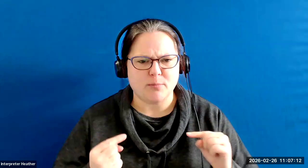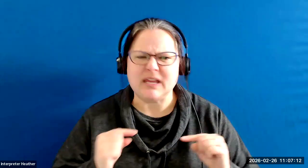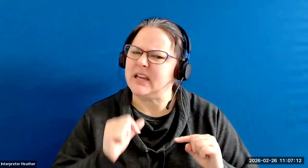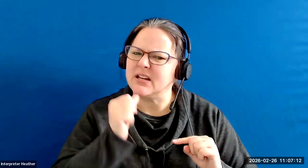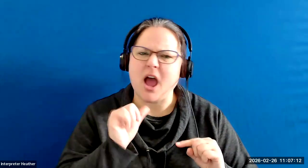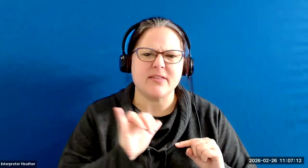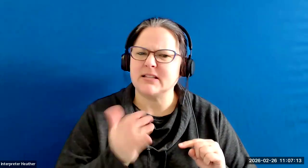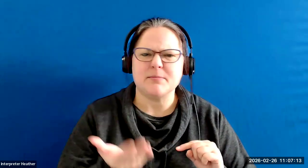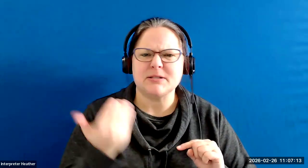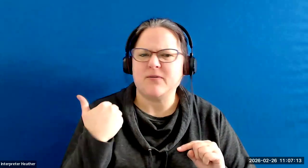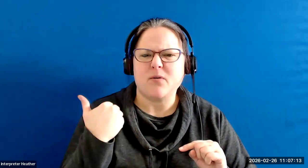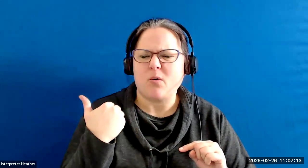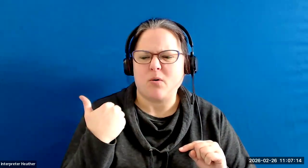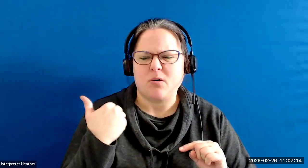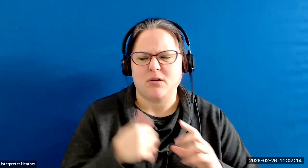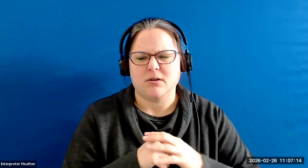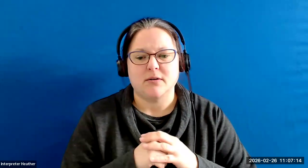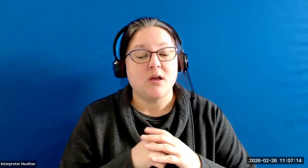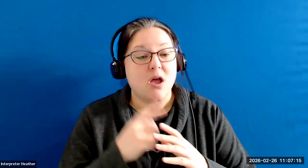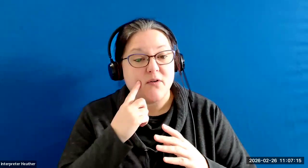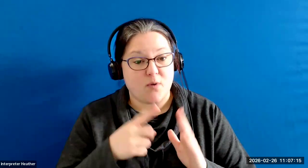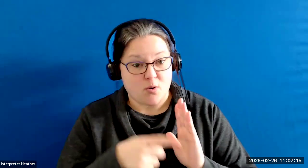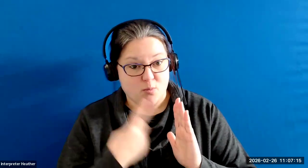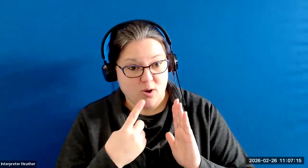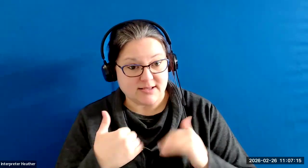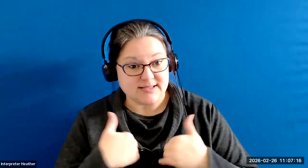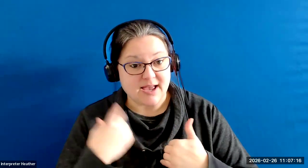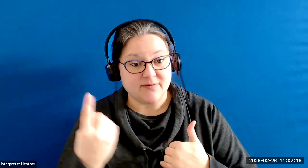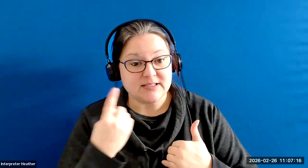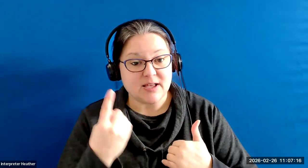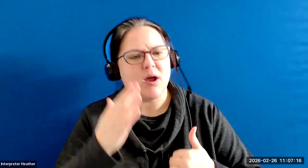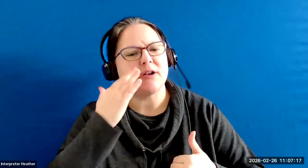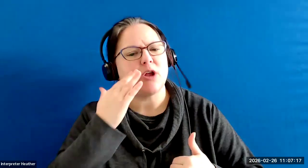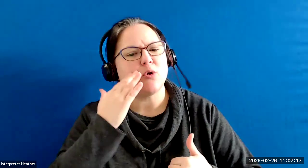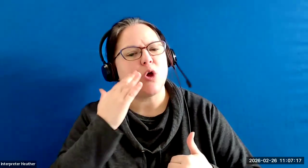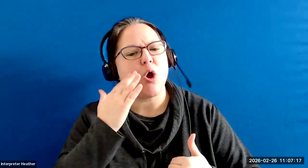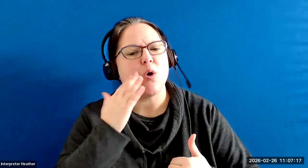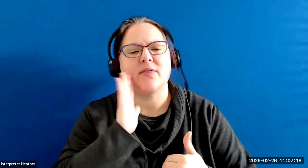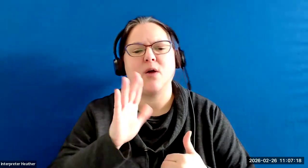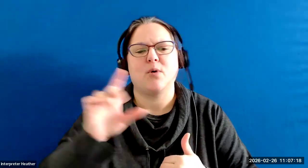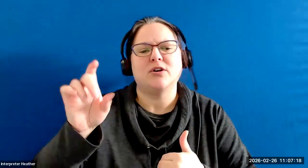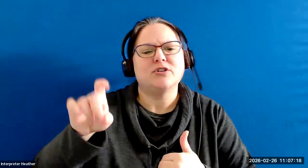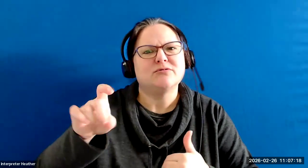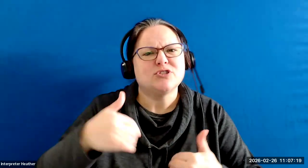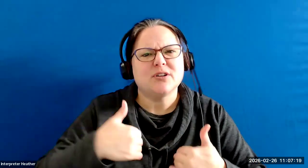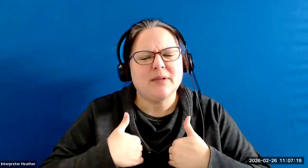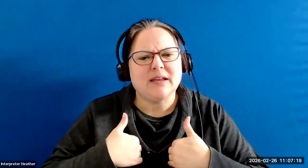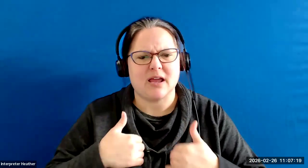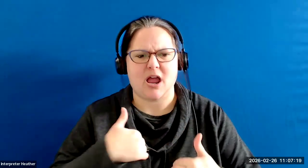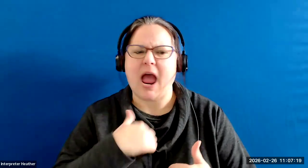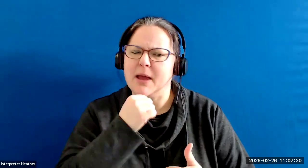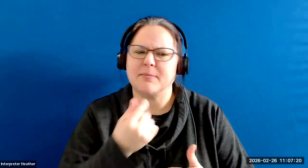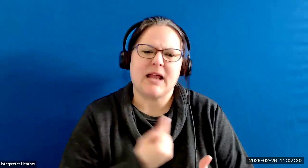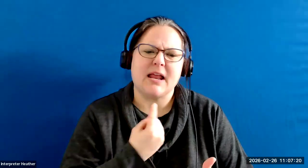before. For once I have someone I know won't desert me, I'm not